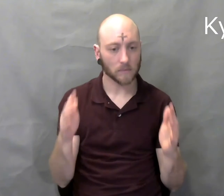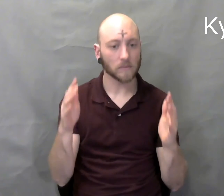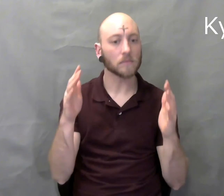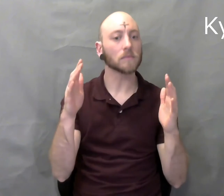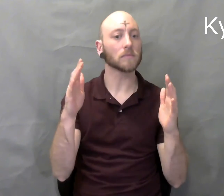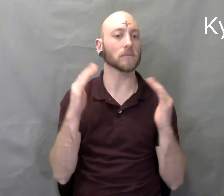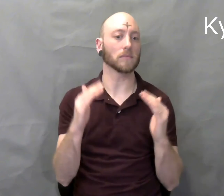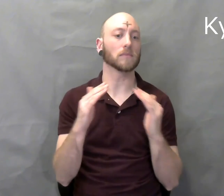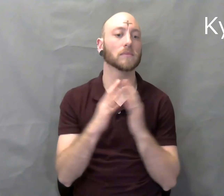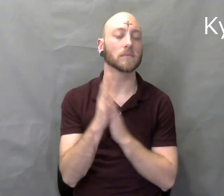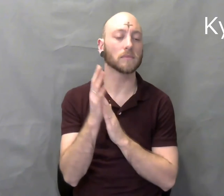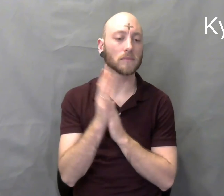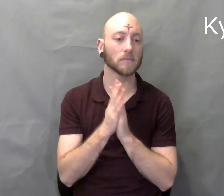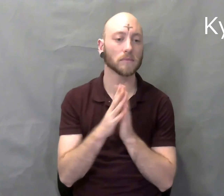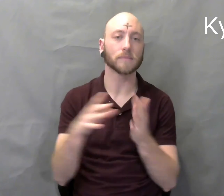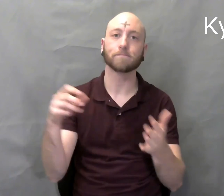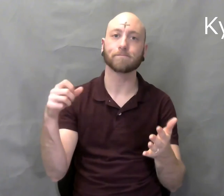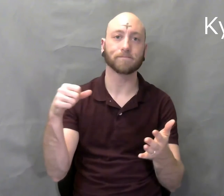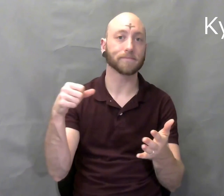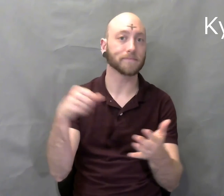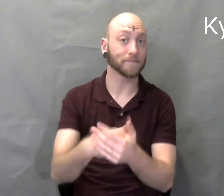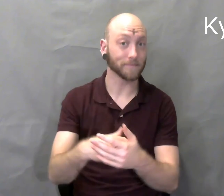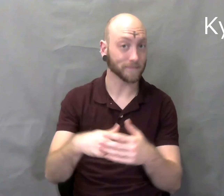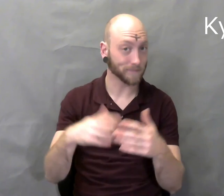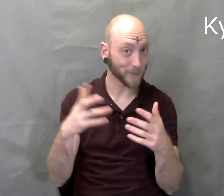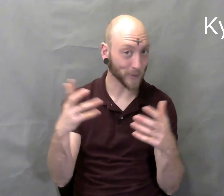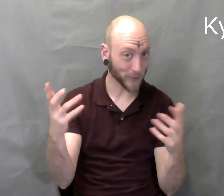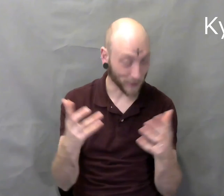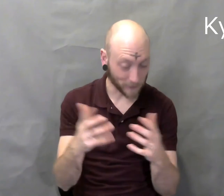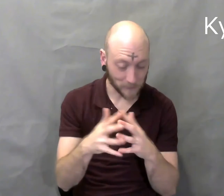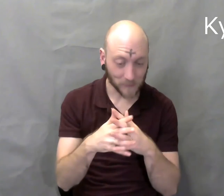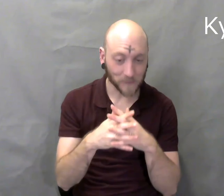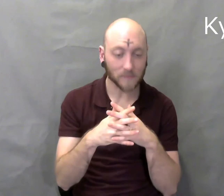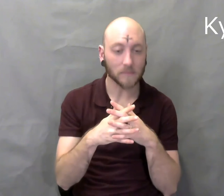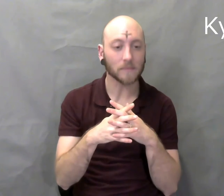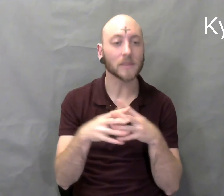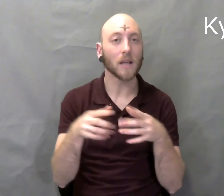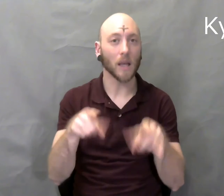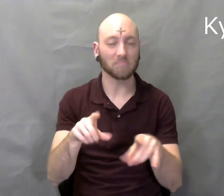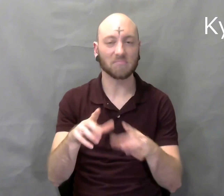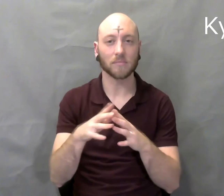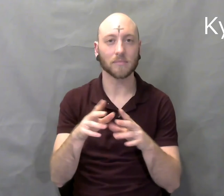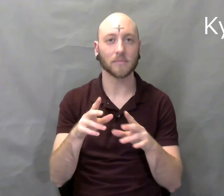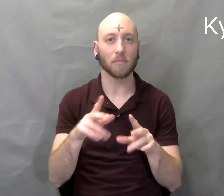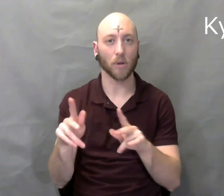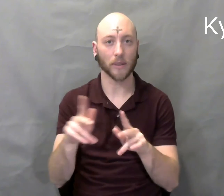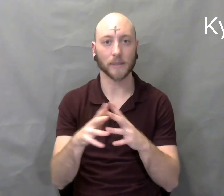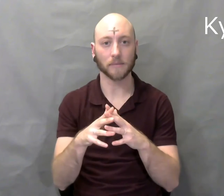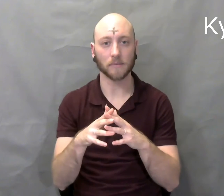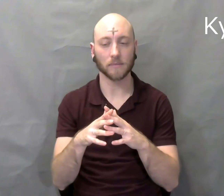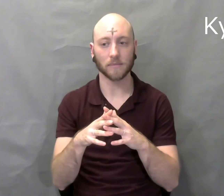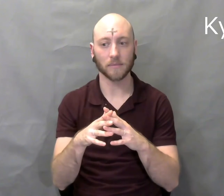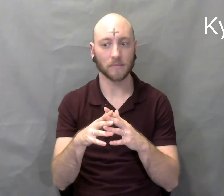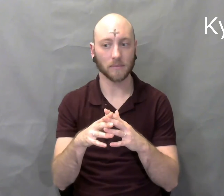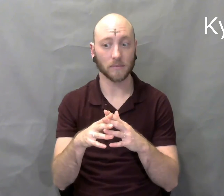I remember my bottom, I had, I was at this one party and the drugs and alcohol basically didn't